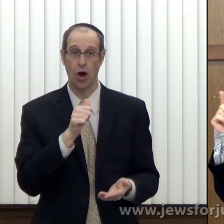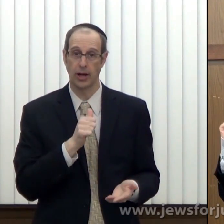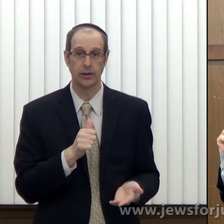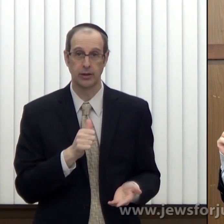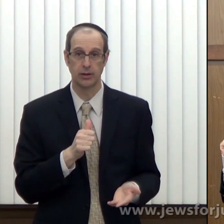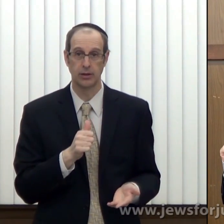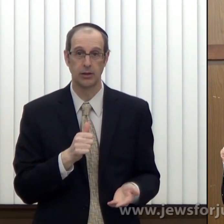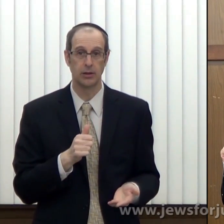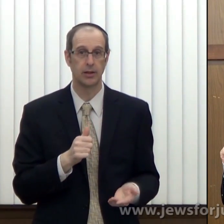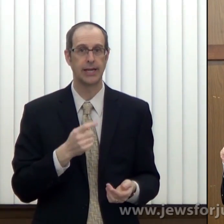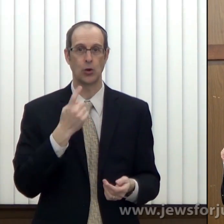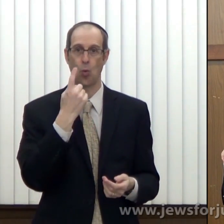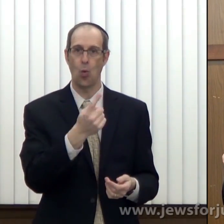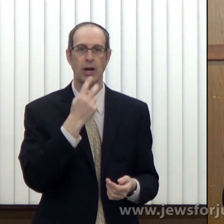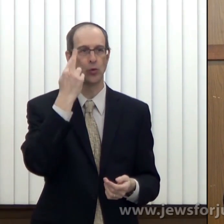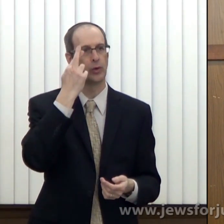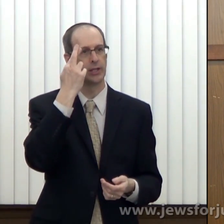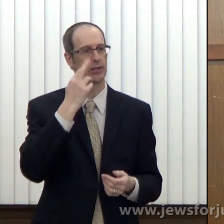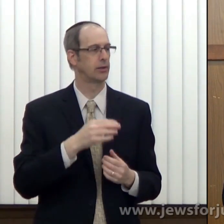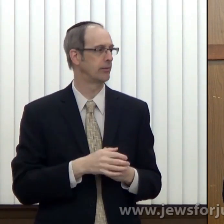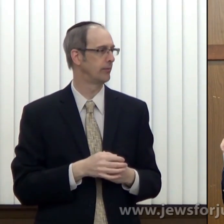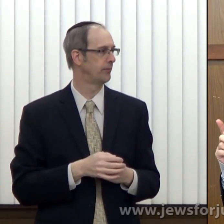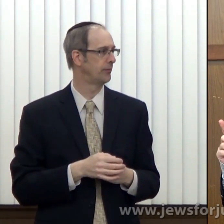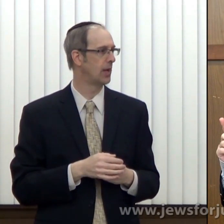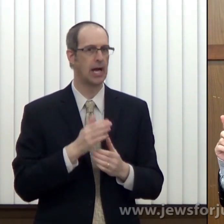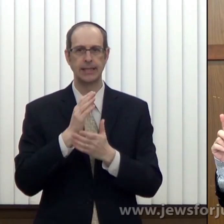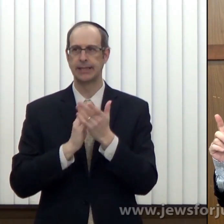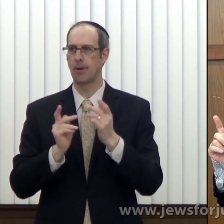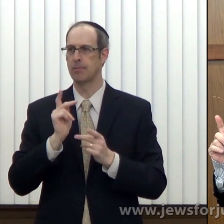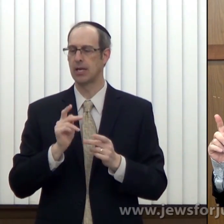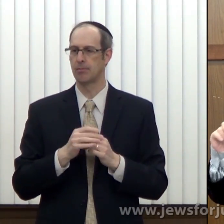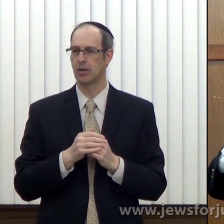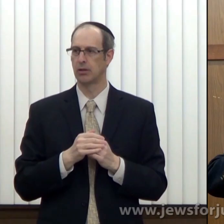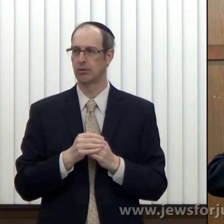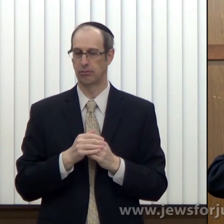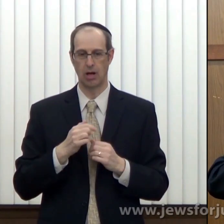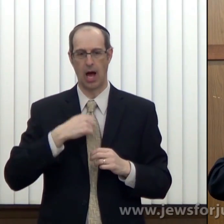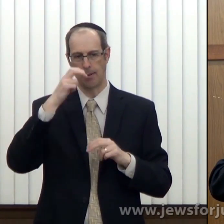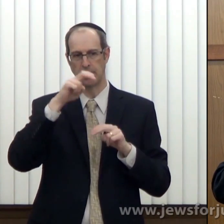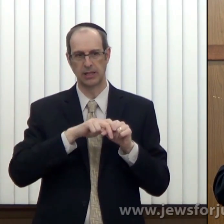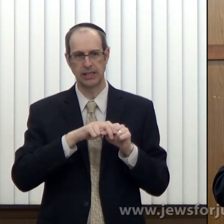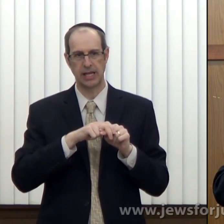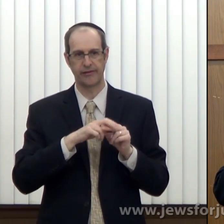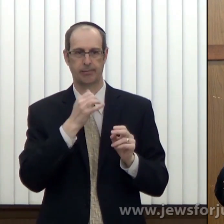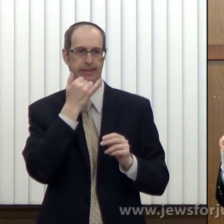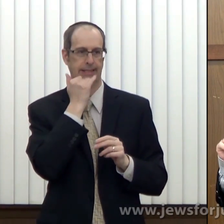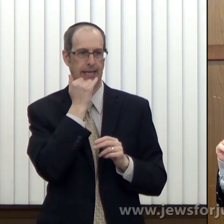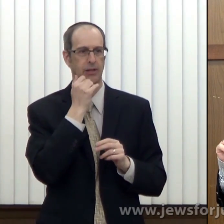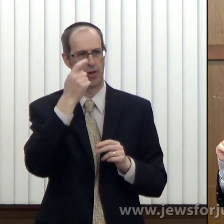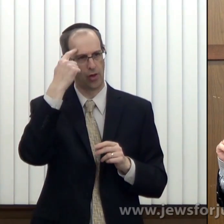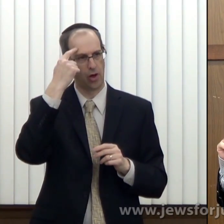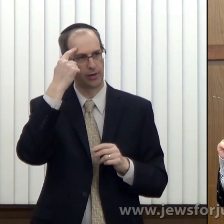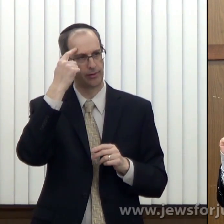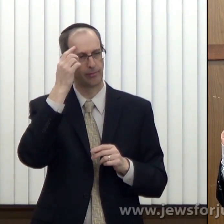It's one of the reasons why some people, I believe,